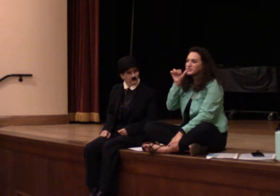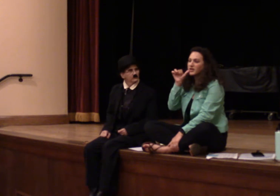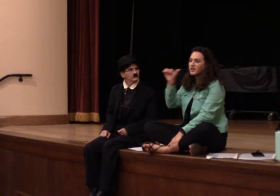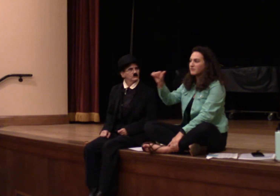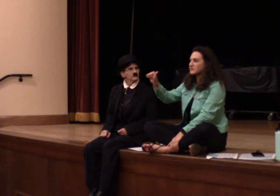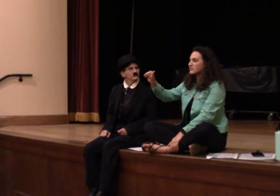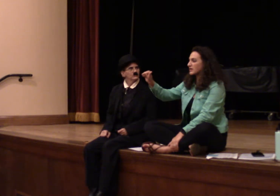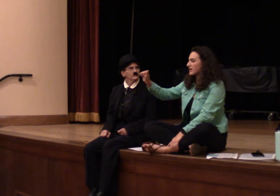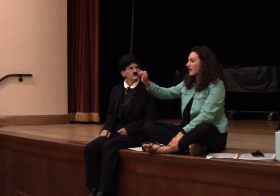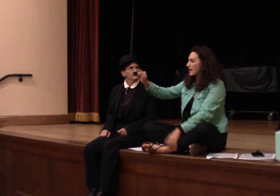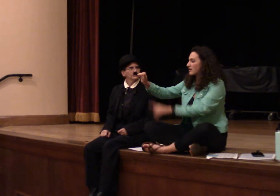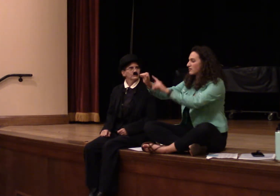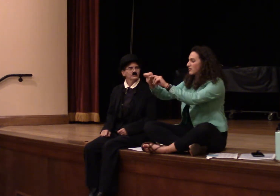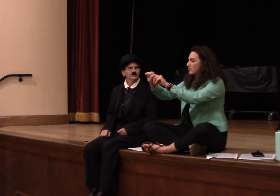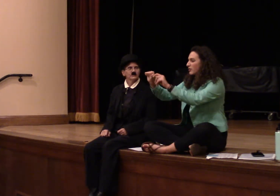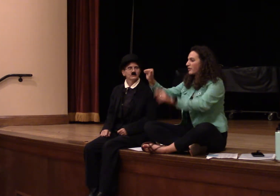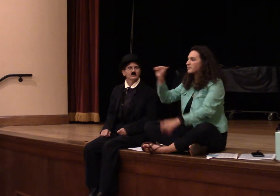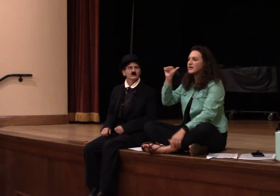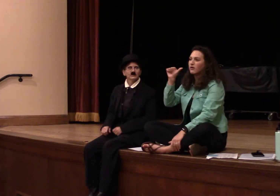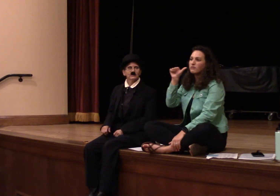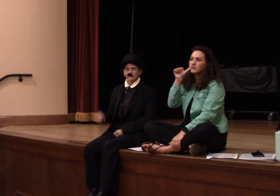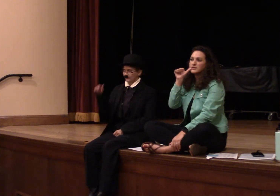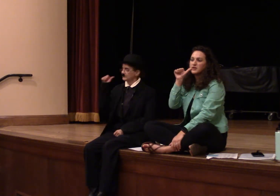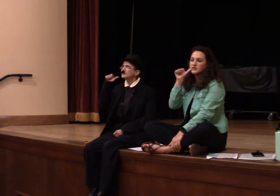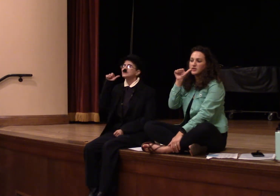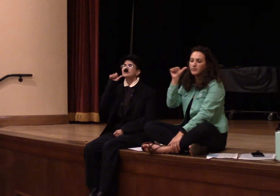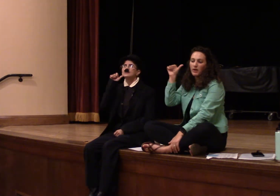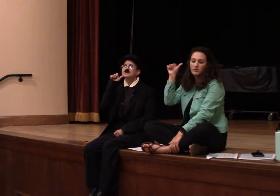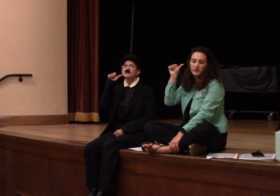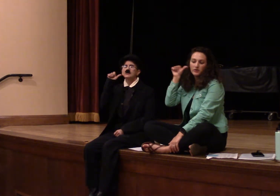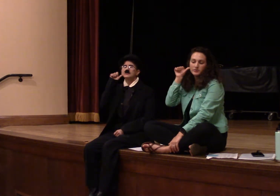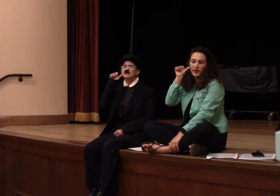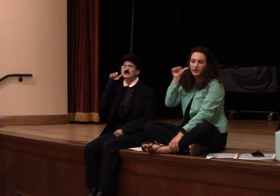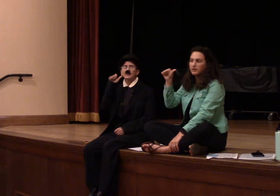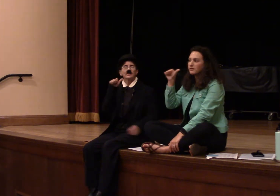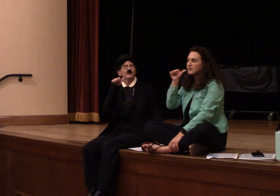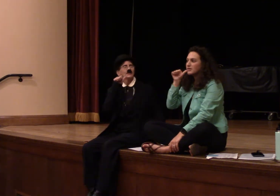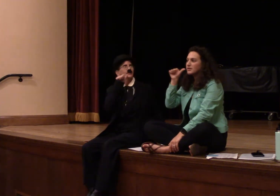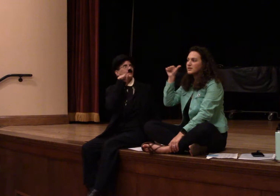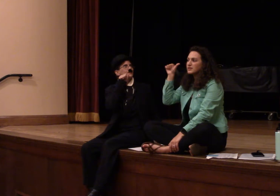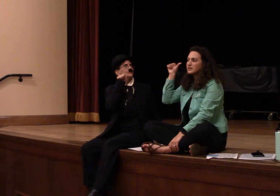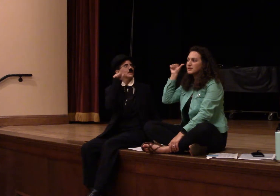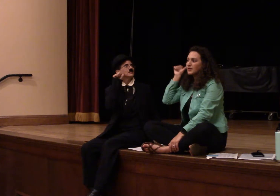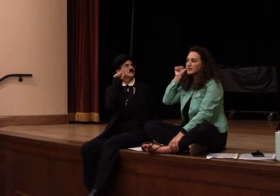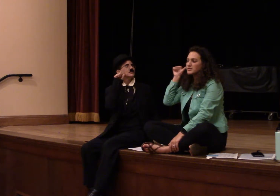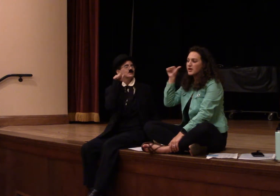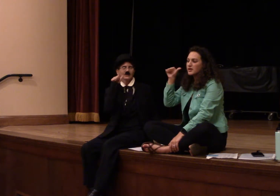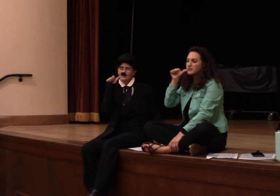Yesterday, yep, so it's like an A that thumbs out, starts at your mouth and goes back. Yesterday.